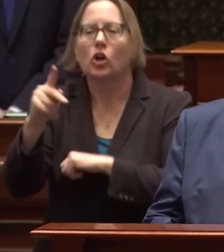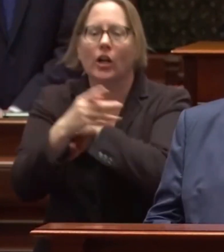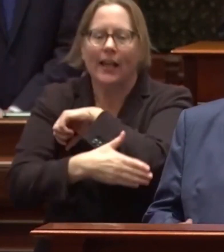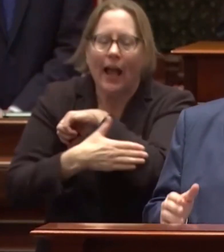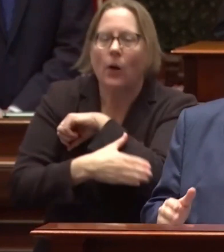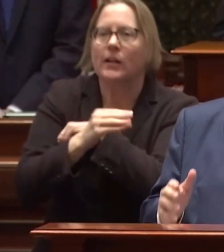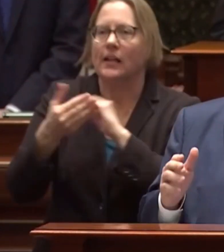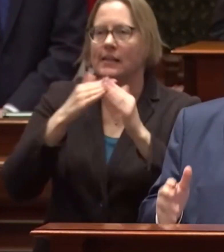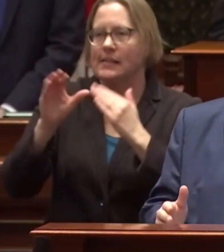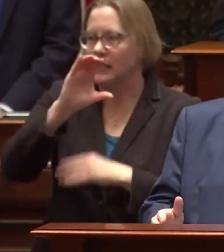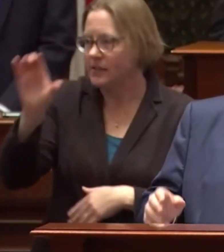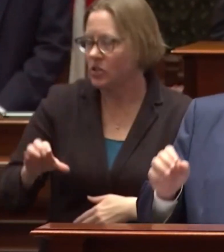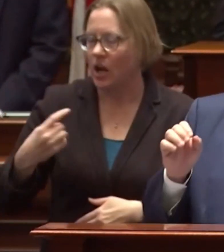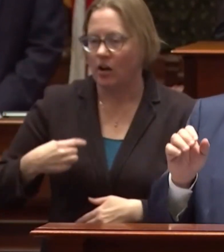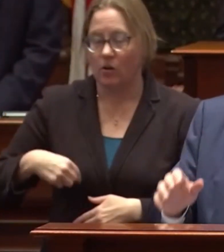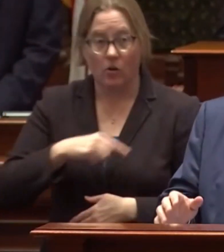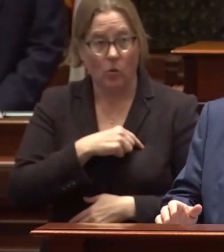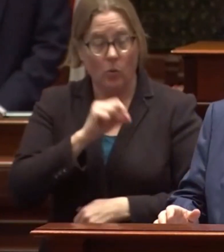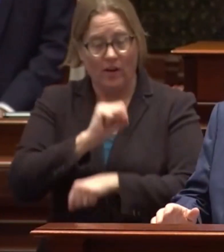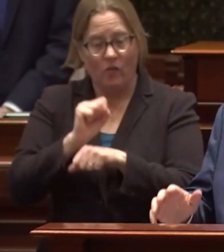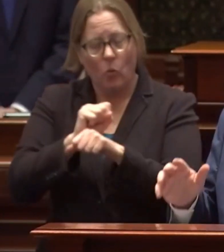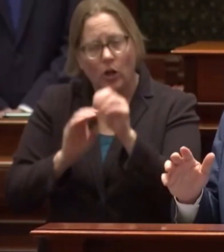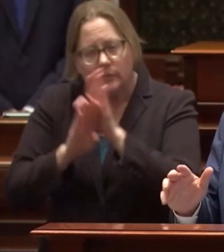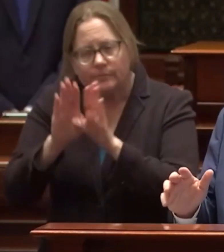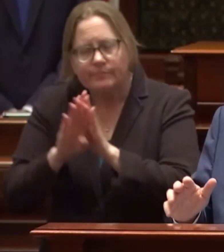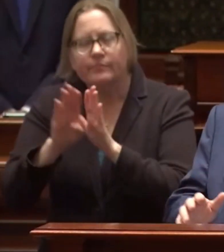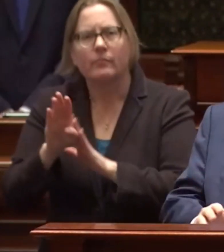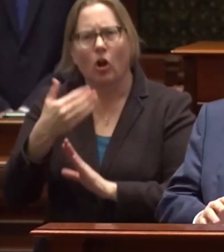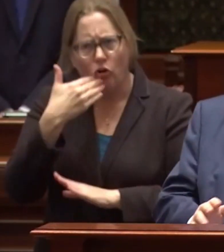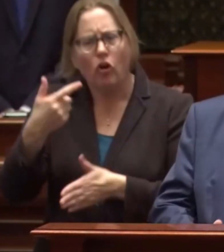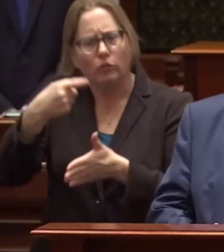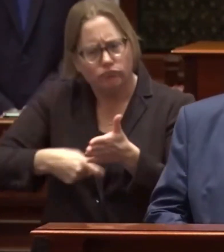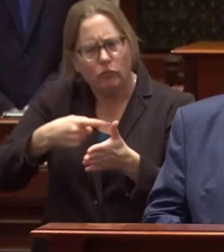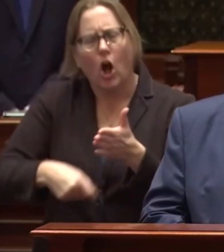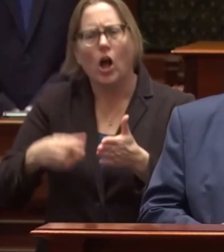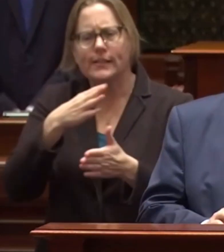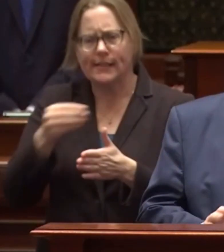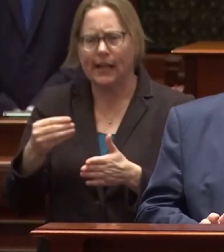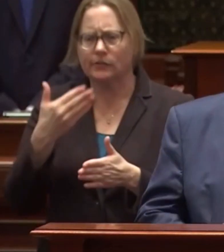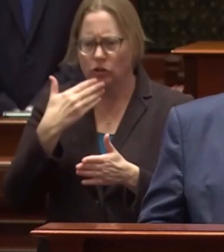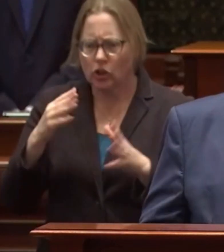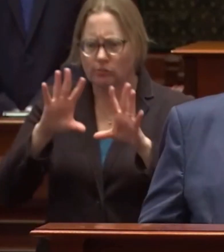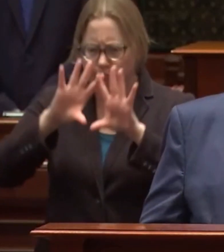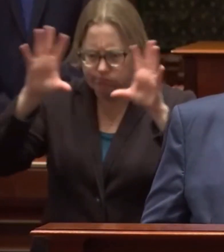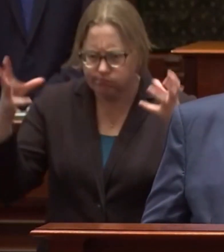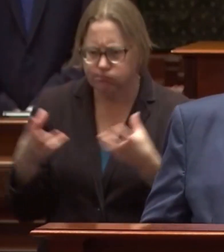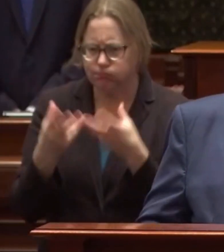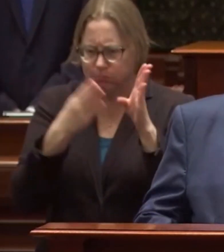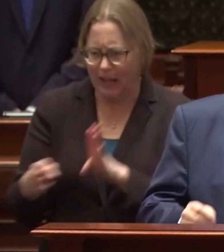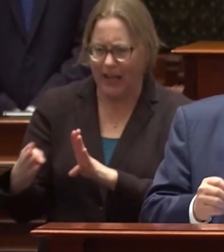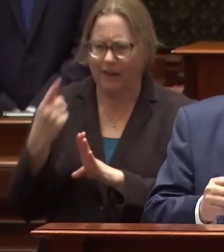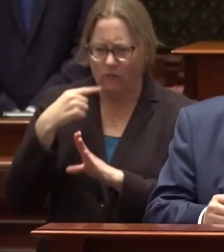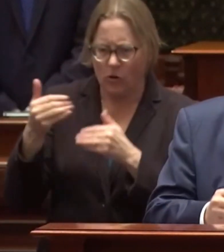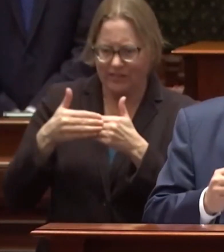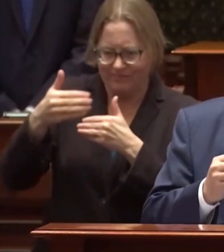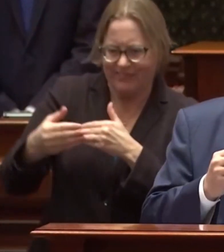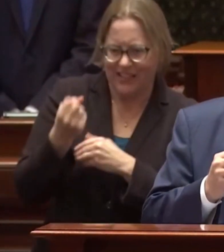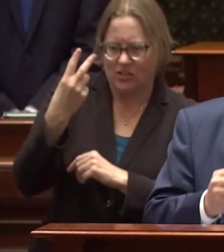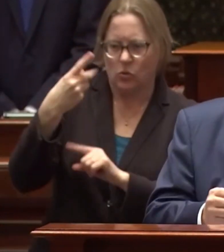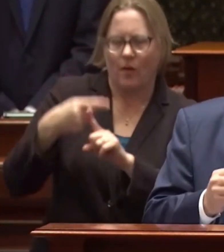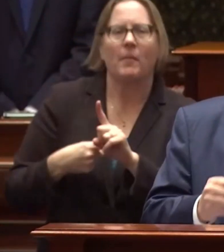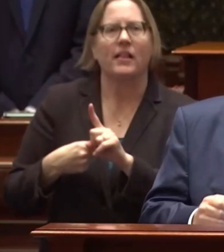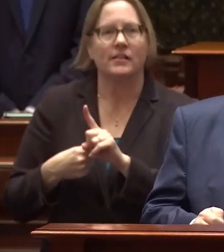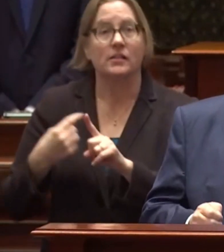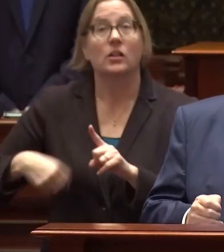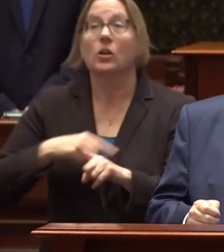my administration has worked to develop a cost-effective and comprehensive response plan over the next 12 months. We used the